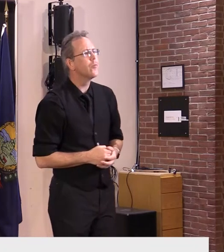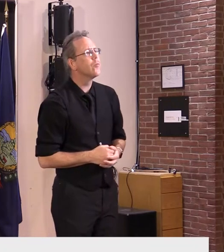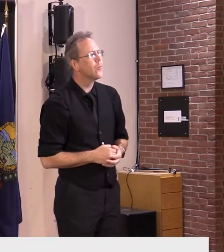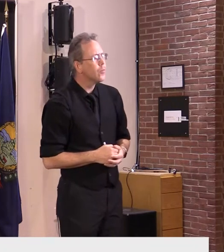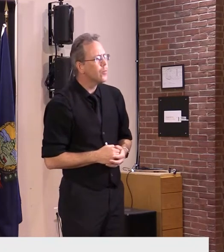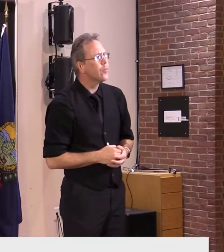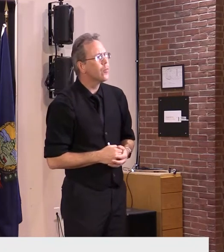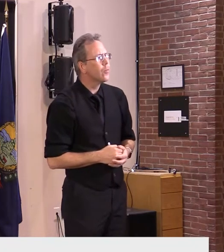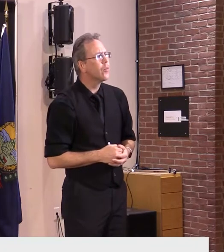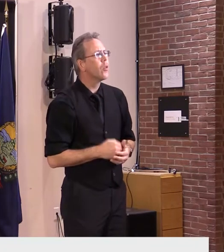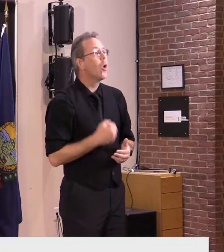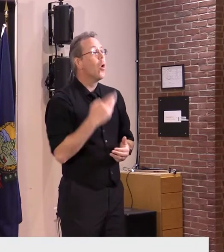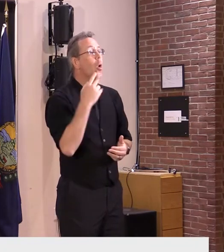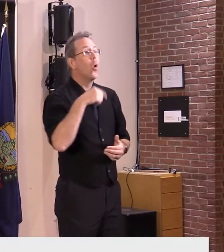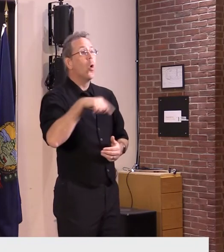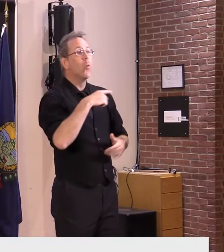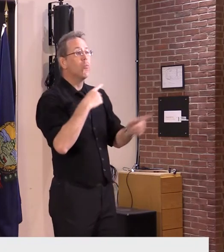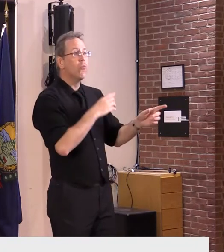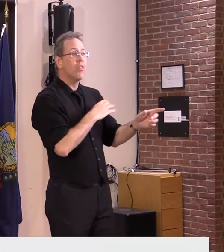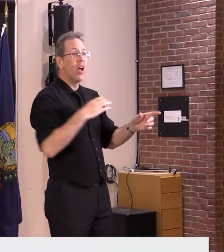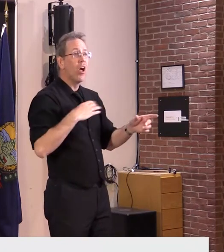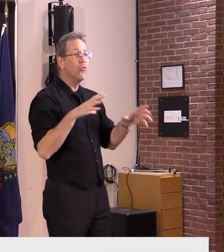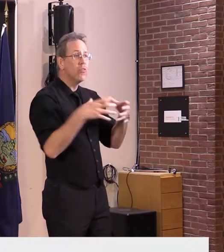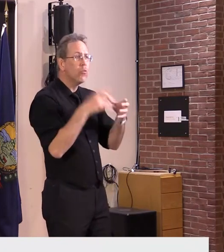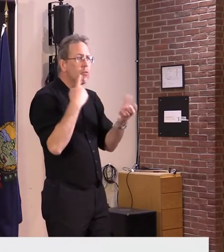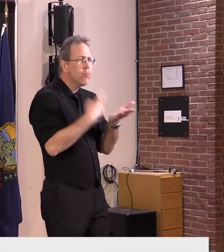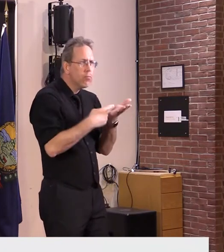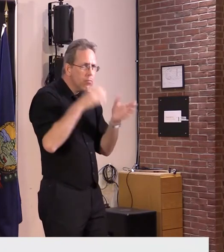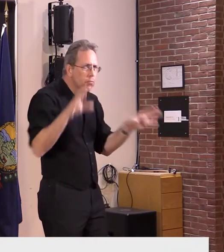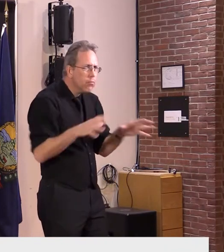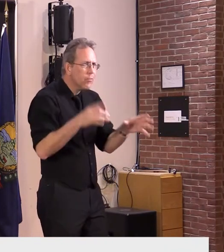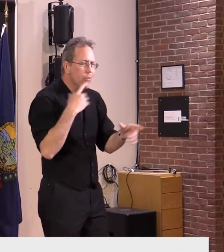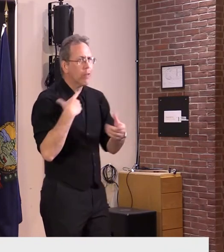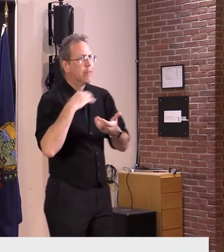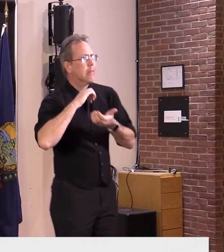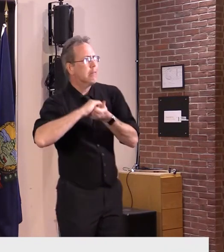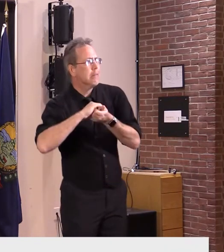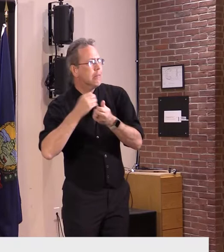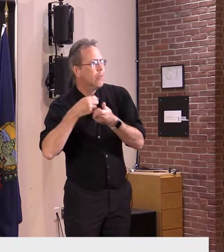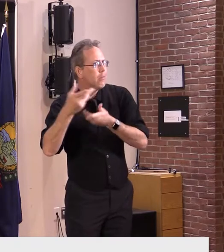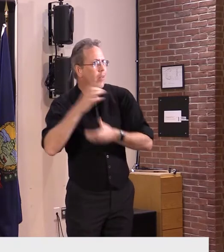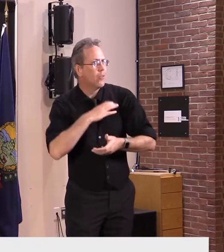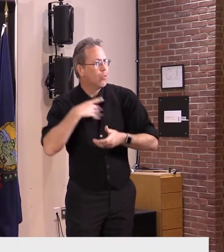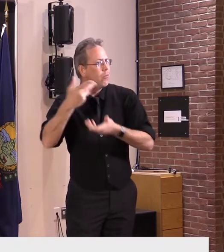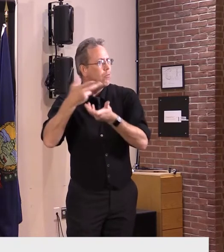on this. Congress will act, and because they're tied to this as much as we are.